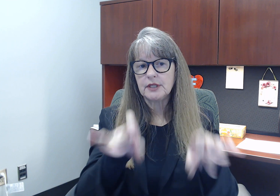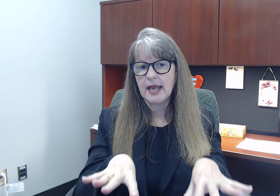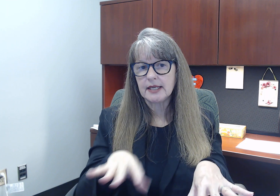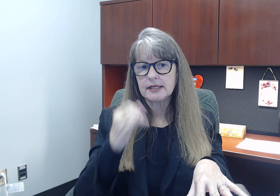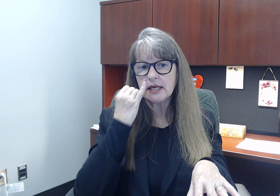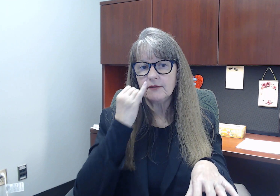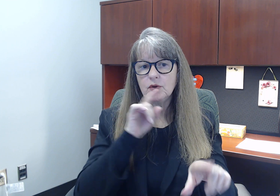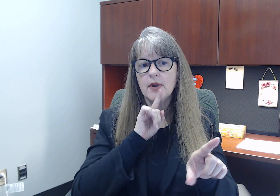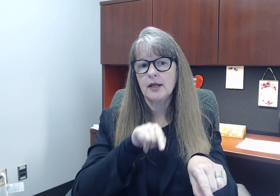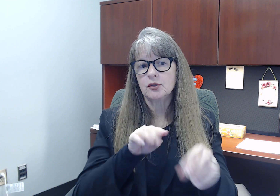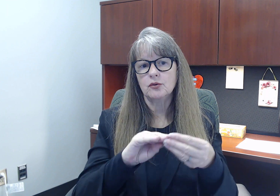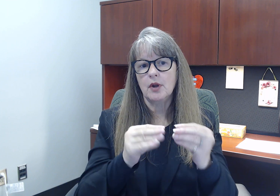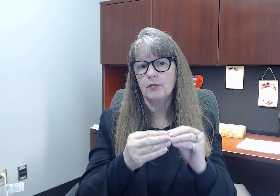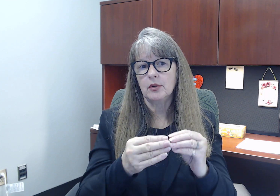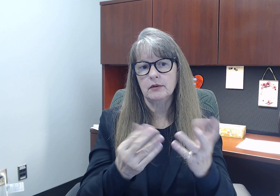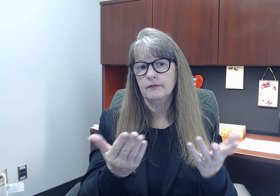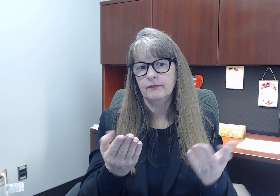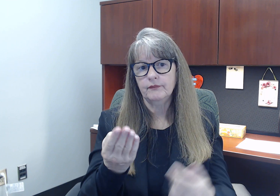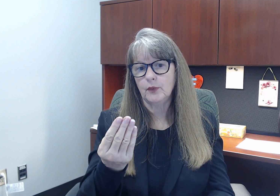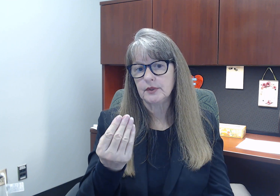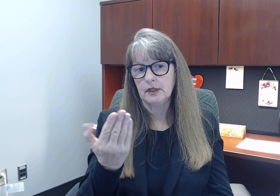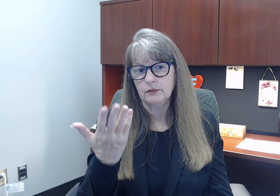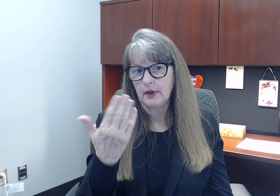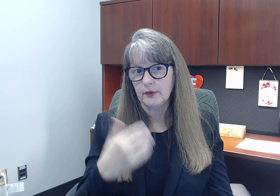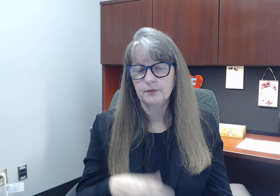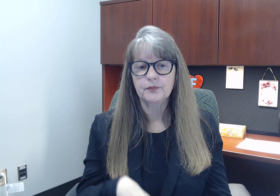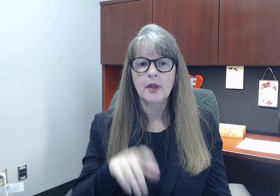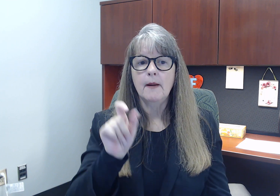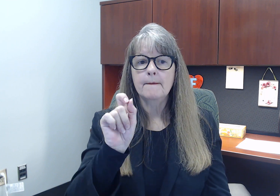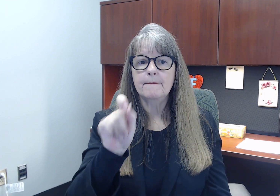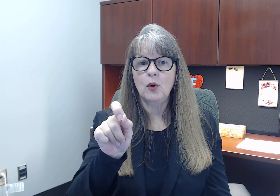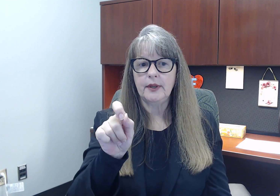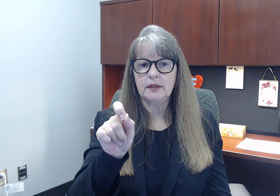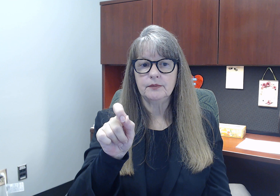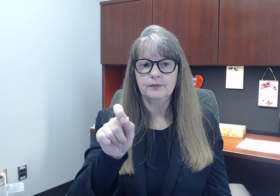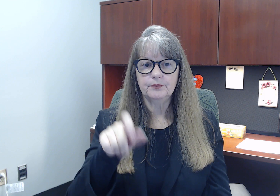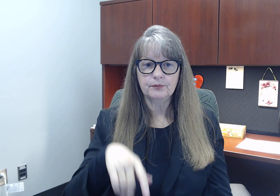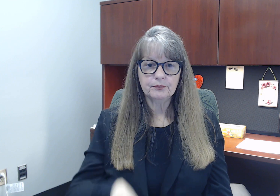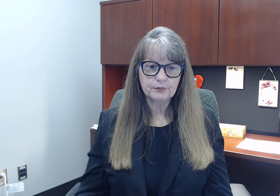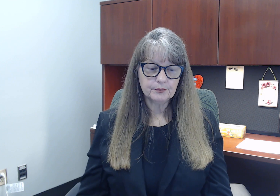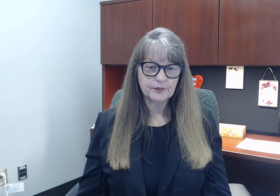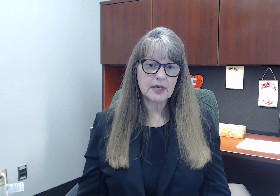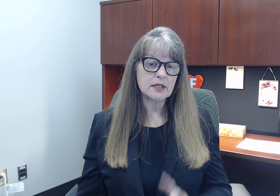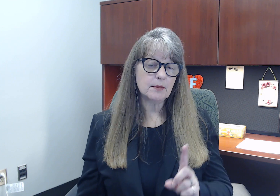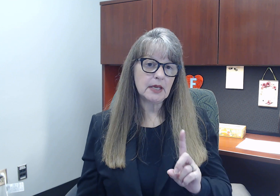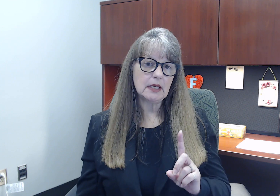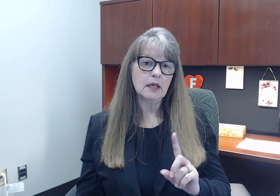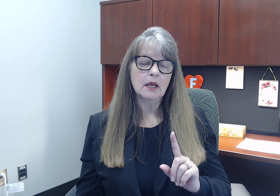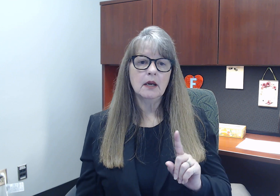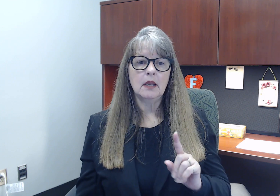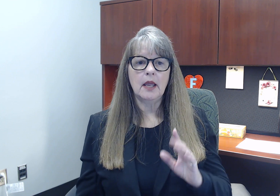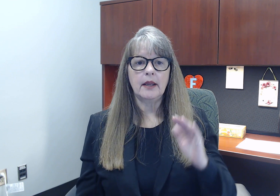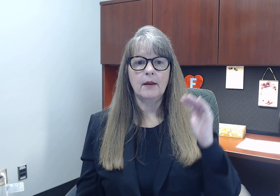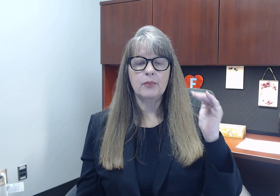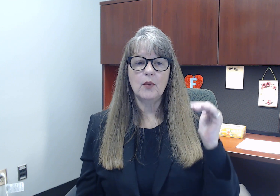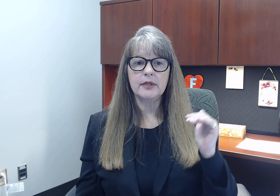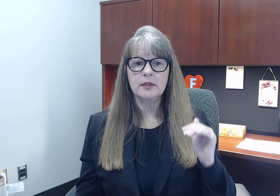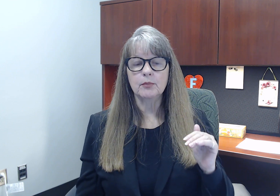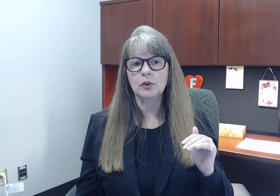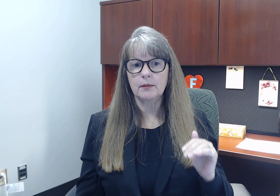test if you answer number 14, whatever, point. That doesn't mean like points, bullet